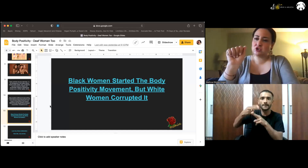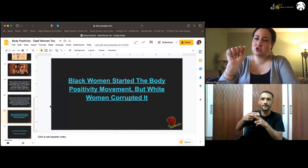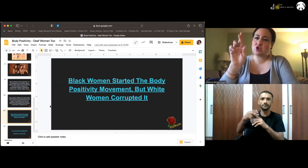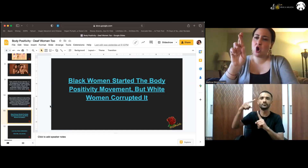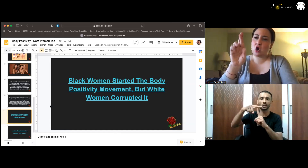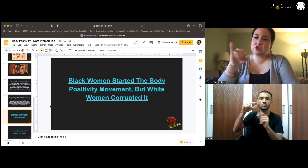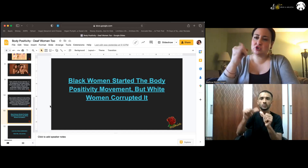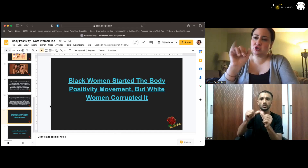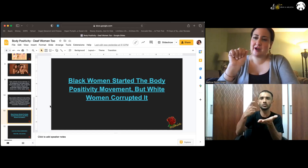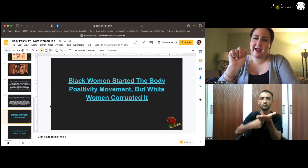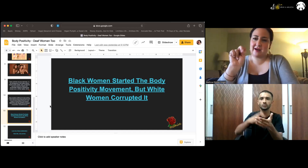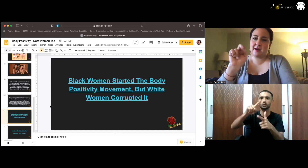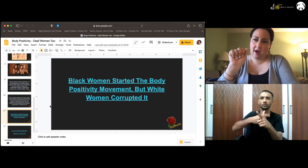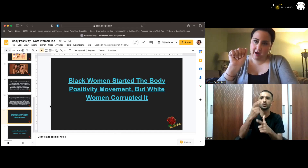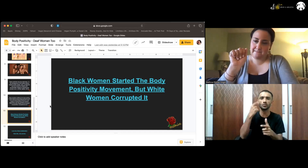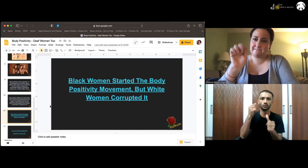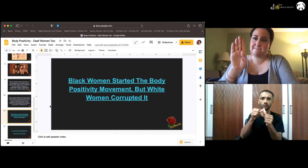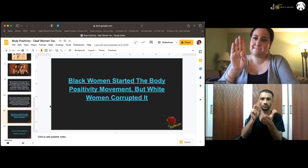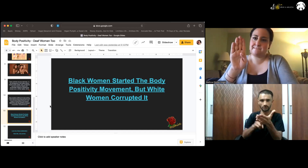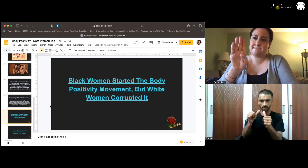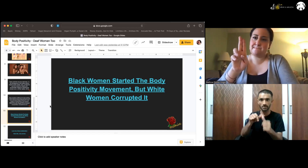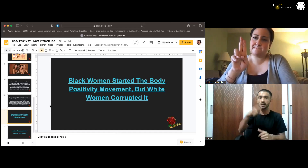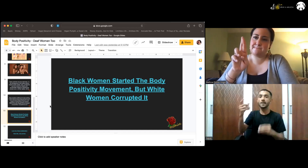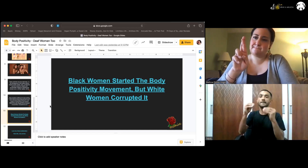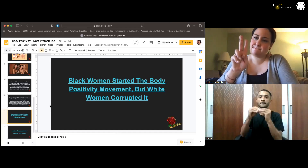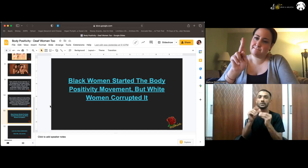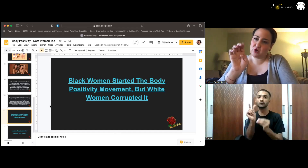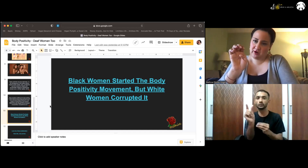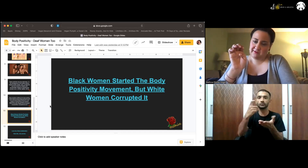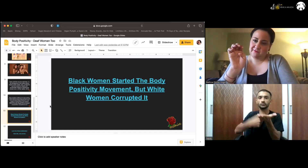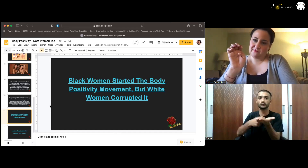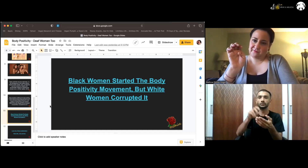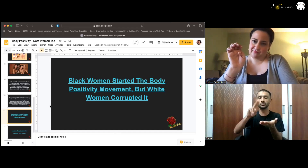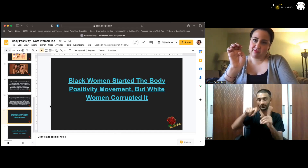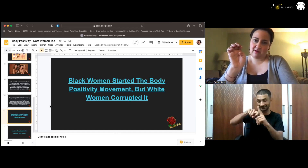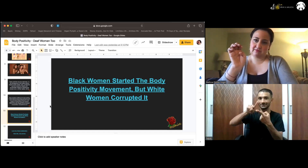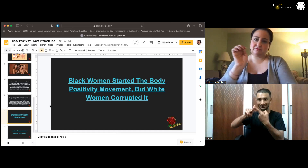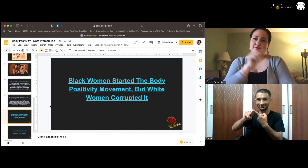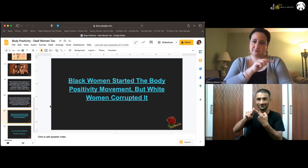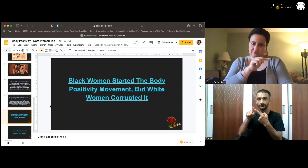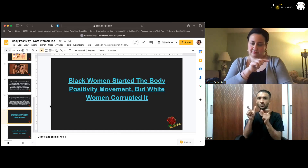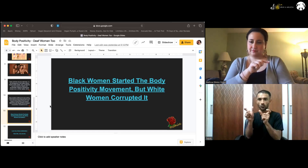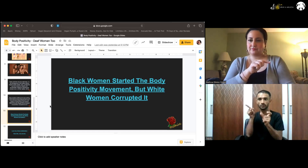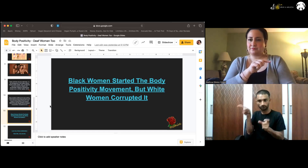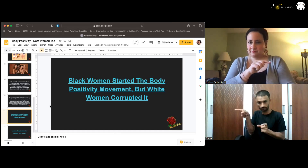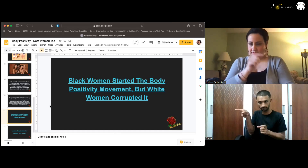But it was black women. So it was S.